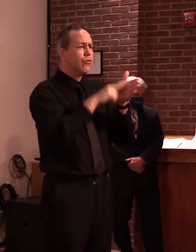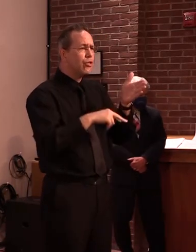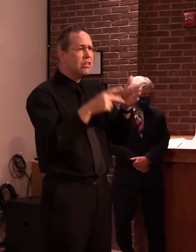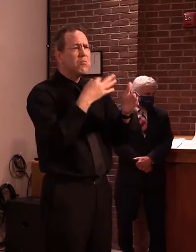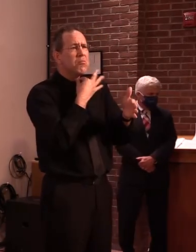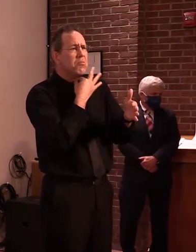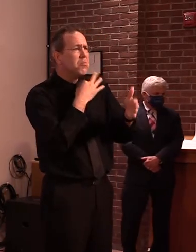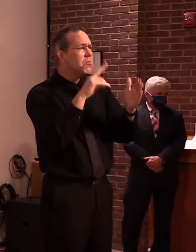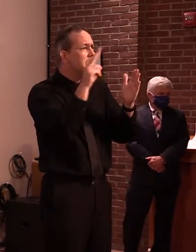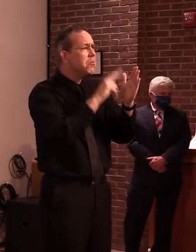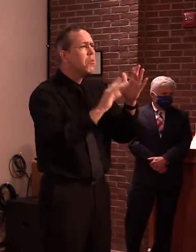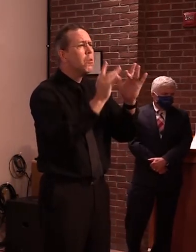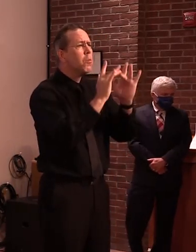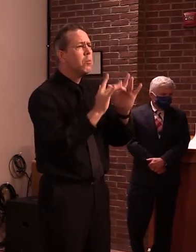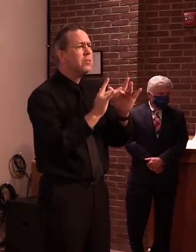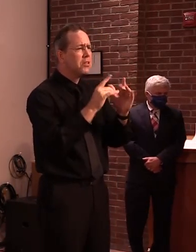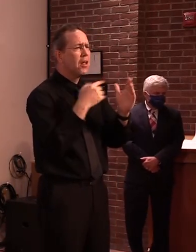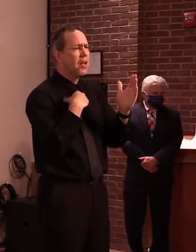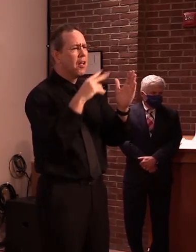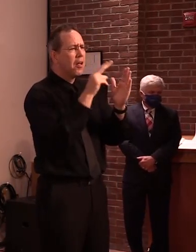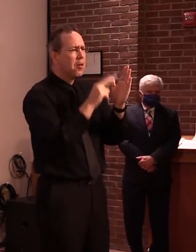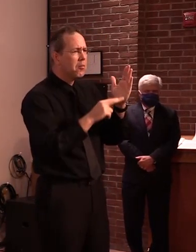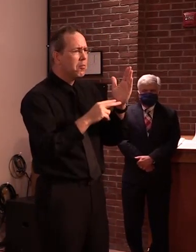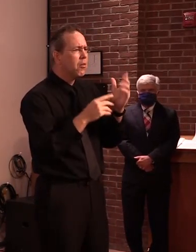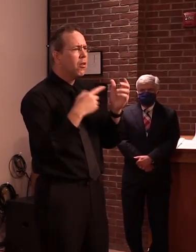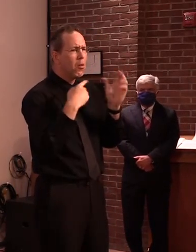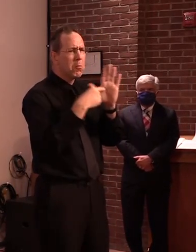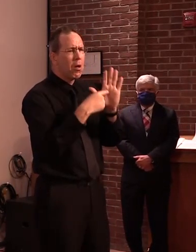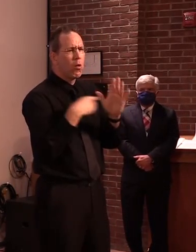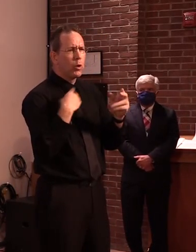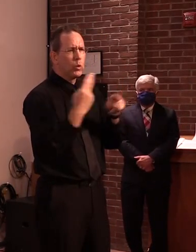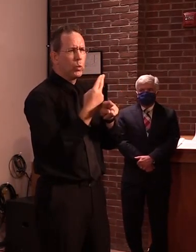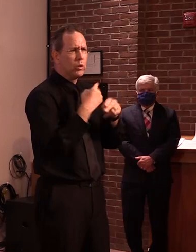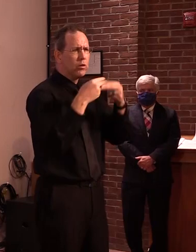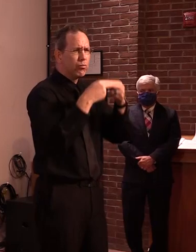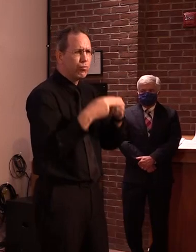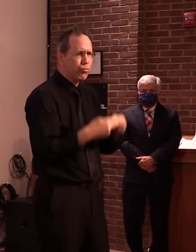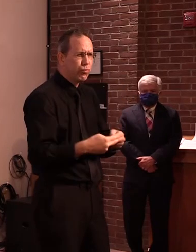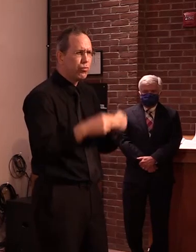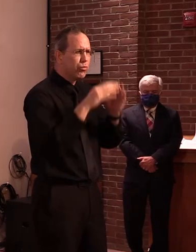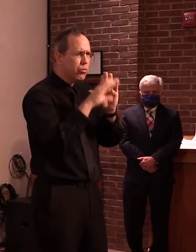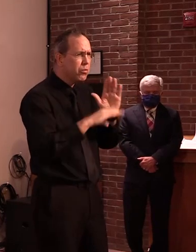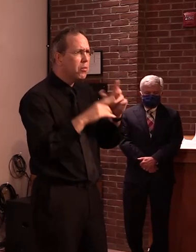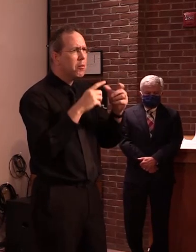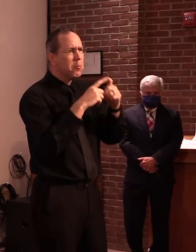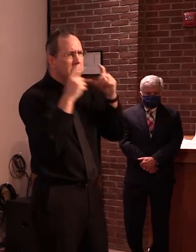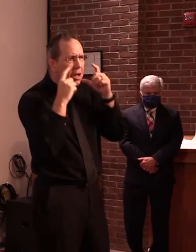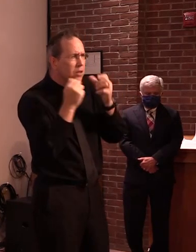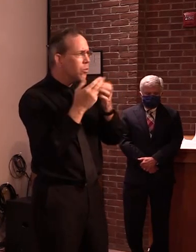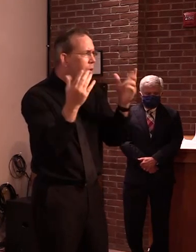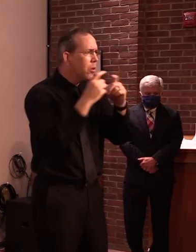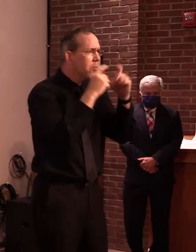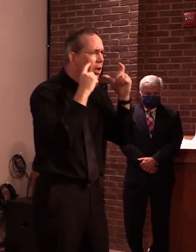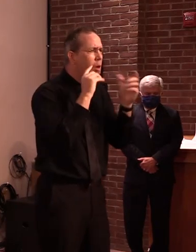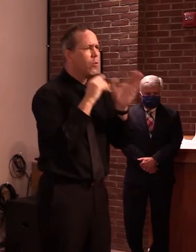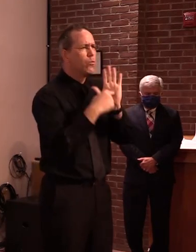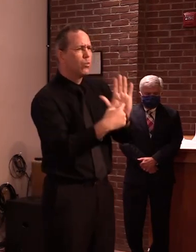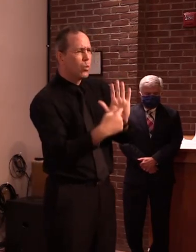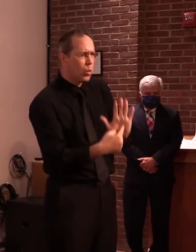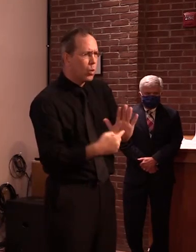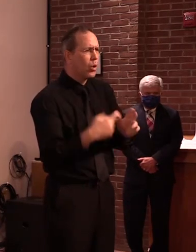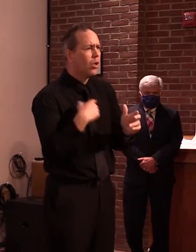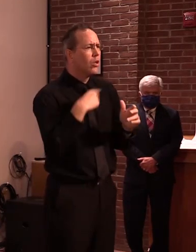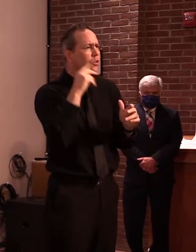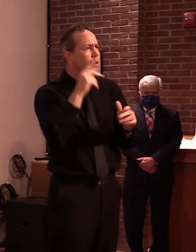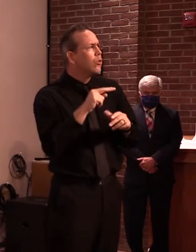new modeling that accounts for mask usage, then turning to our regional and Vermont data, and closing, as we